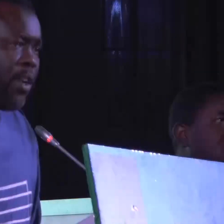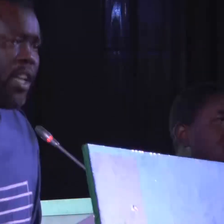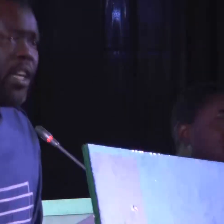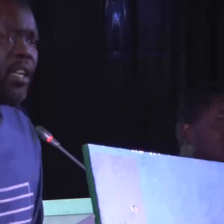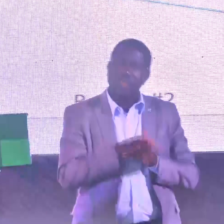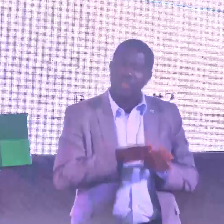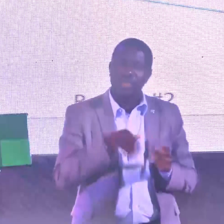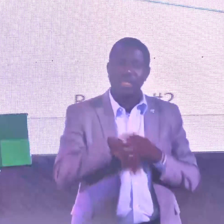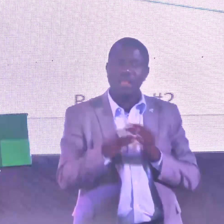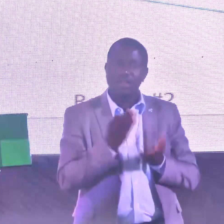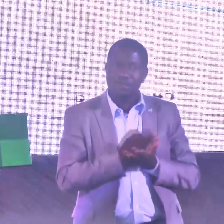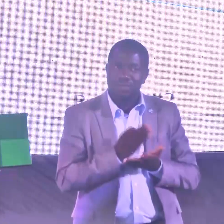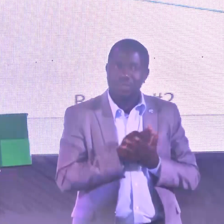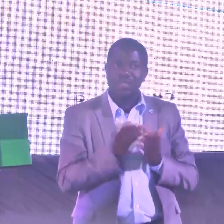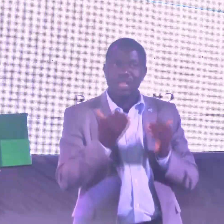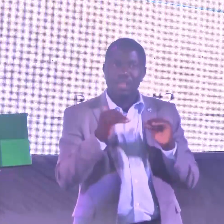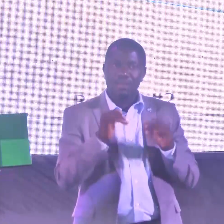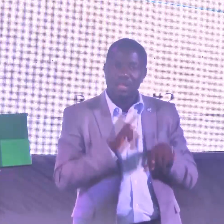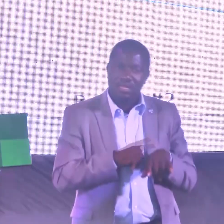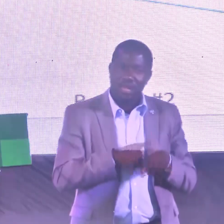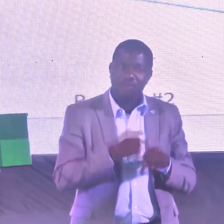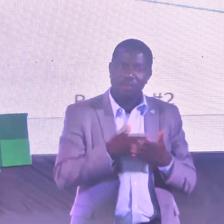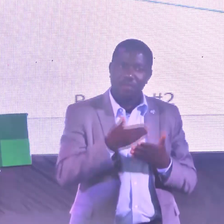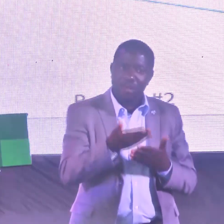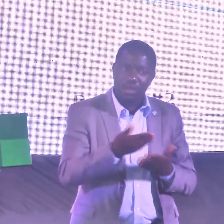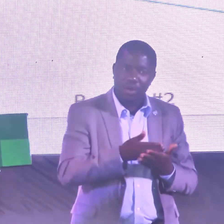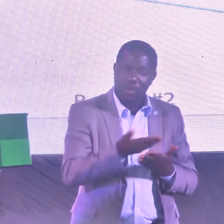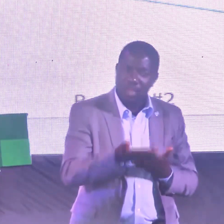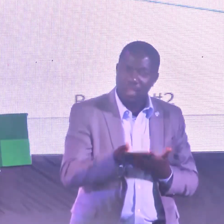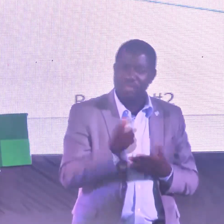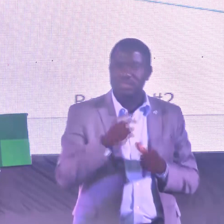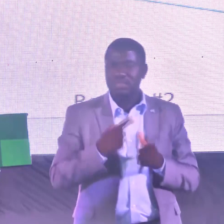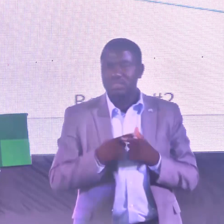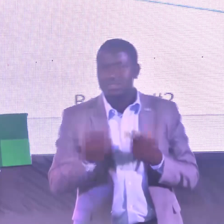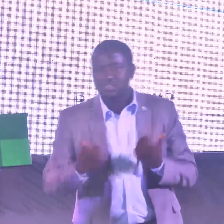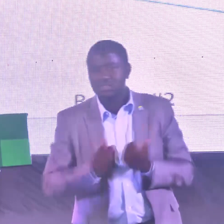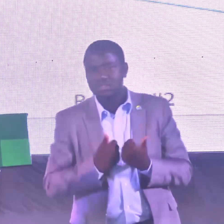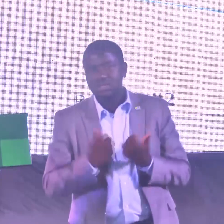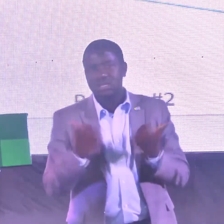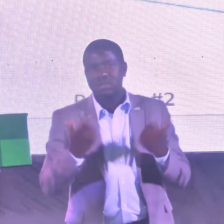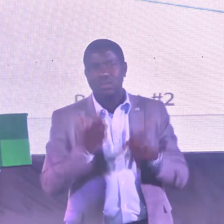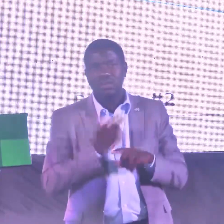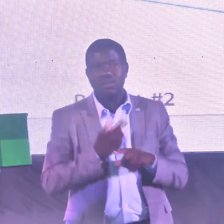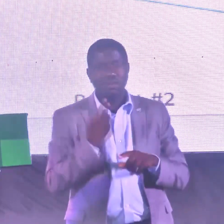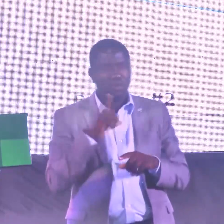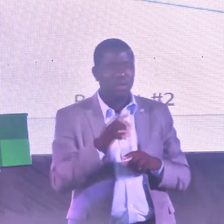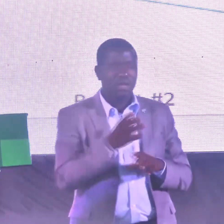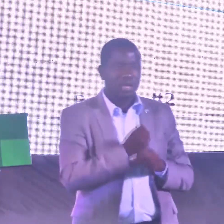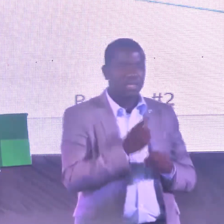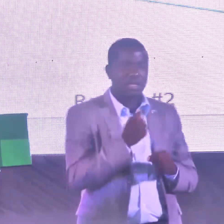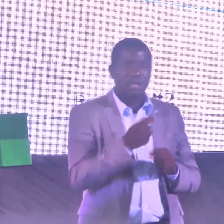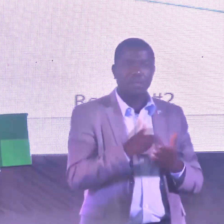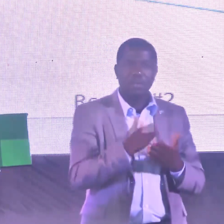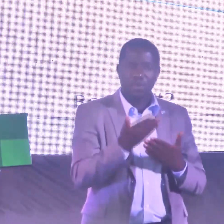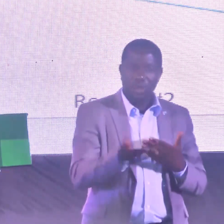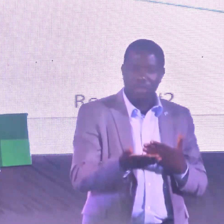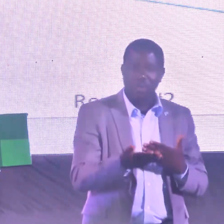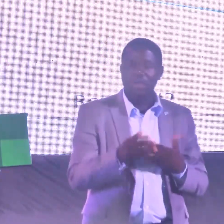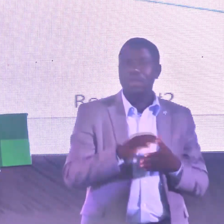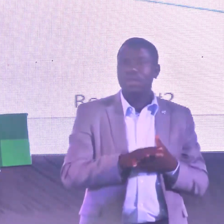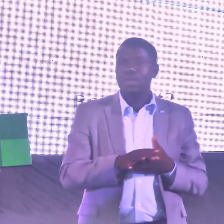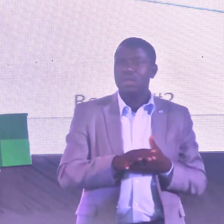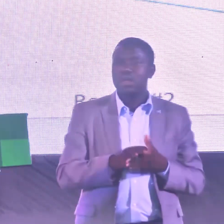delay in funding, limited time with the procurement, challenges in getting through with our procurement board led to